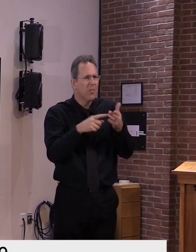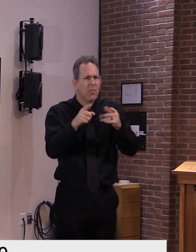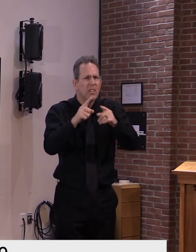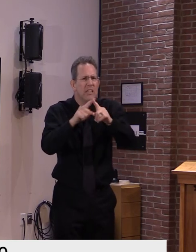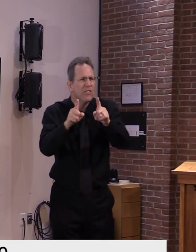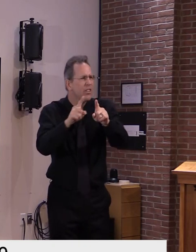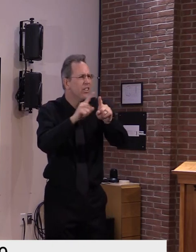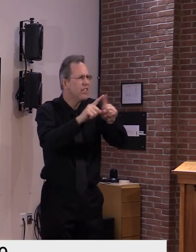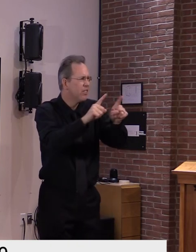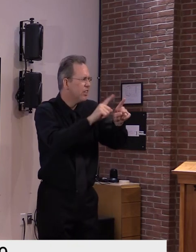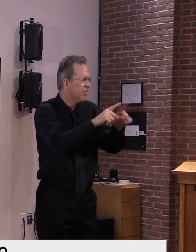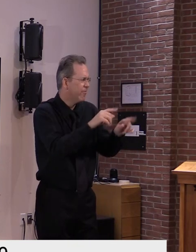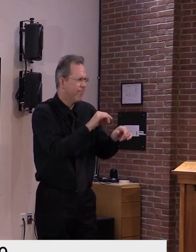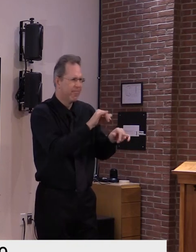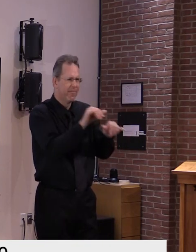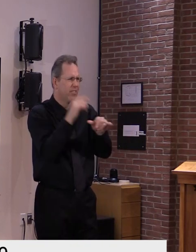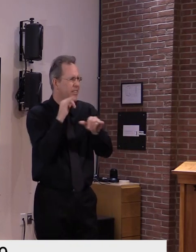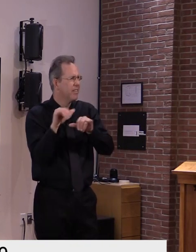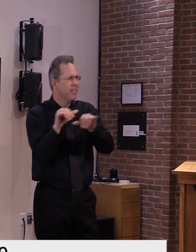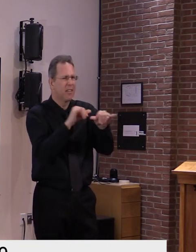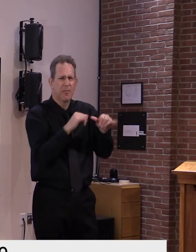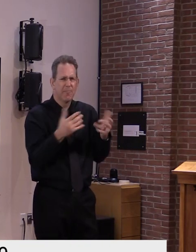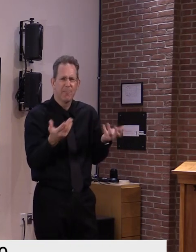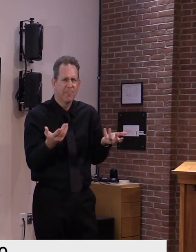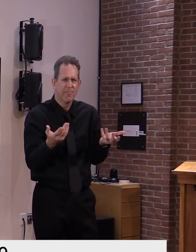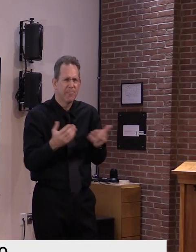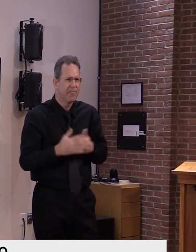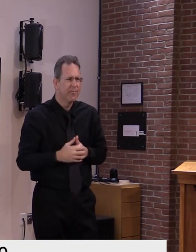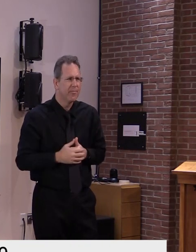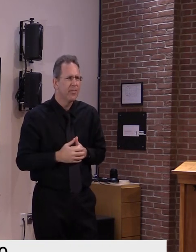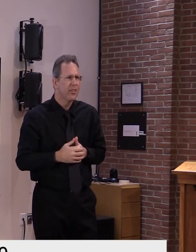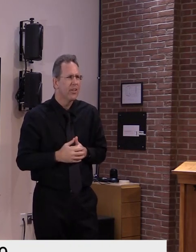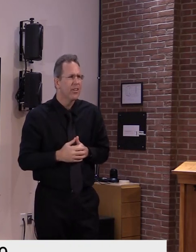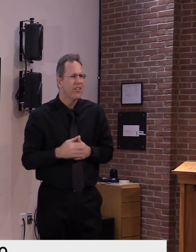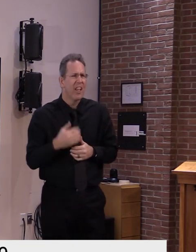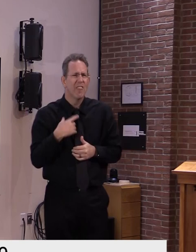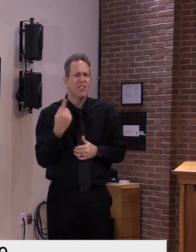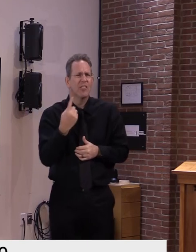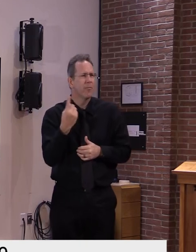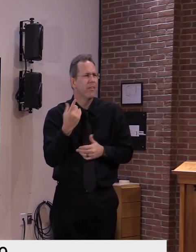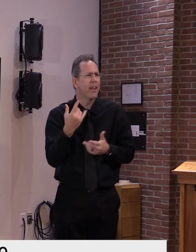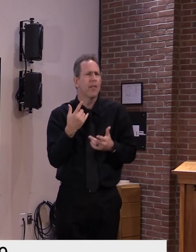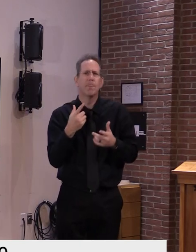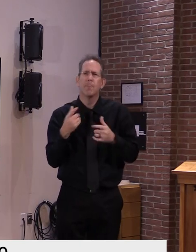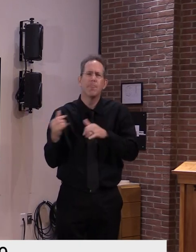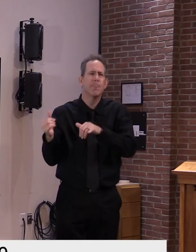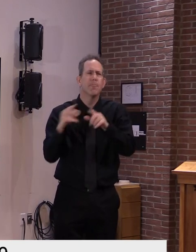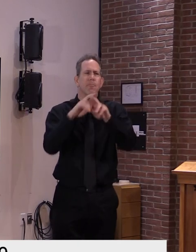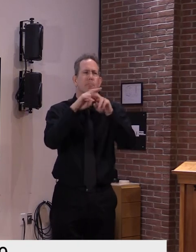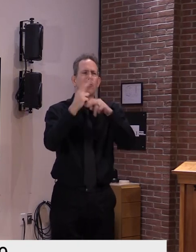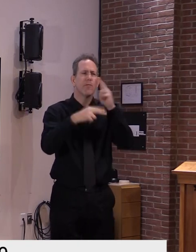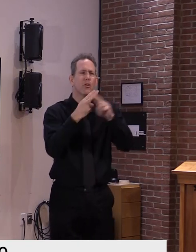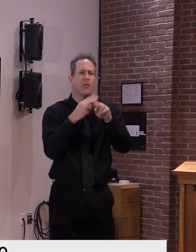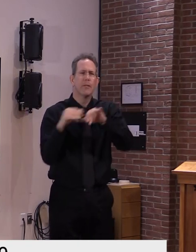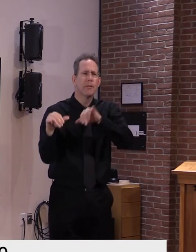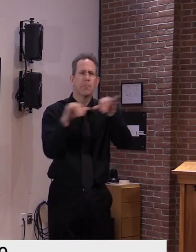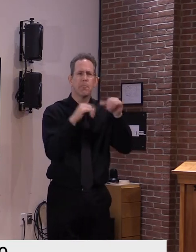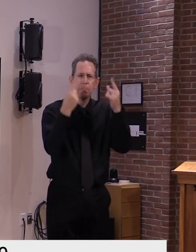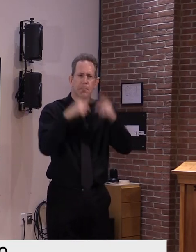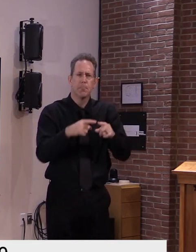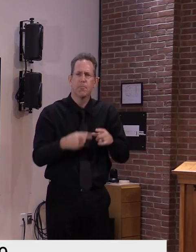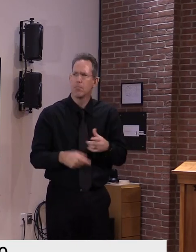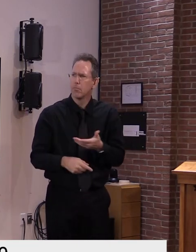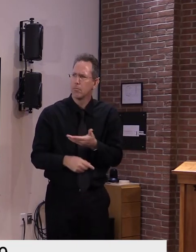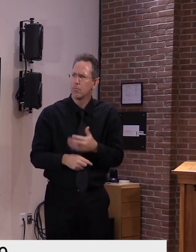catching minnows and detecting them as whales? Yeah, these are all good questions, and they do